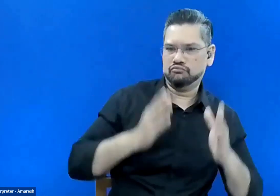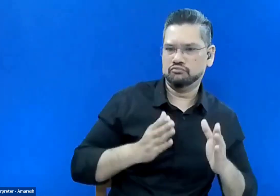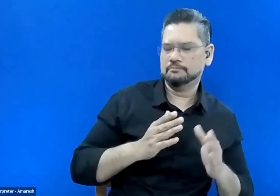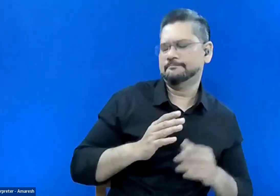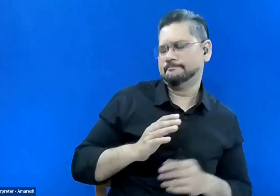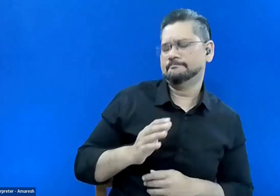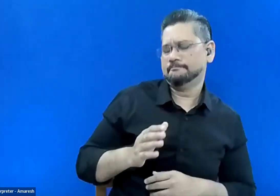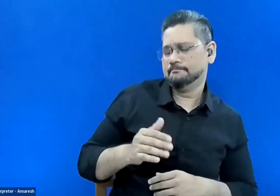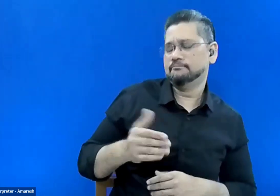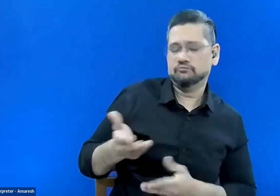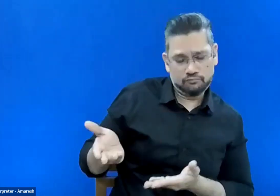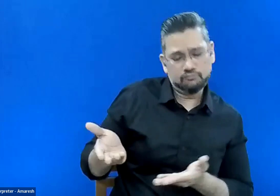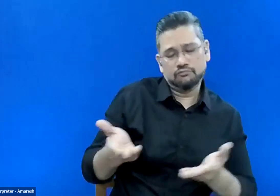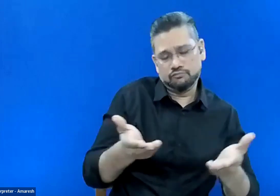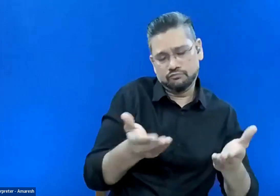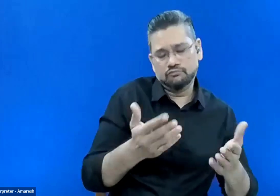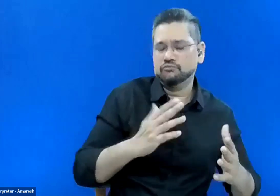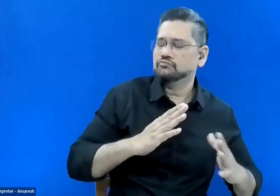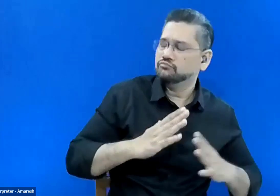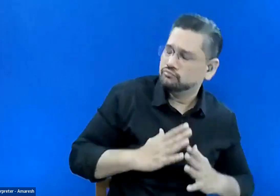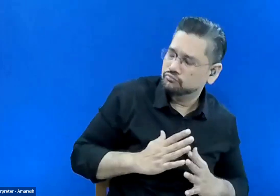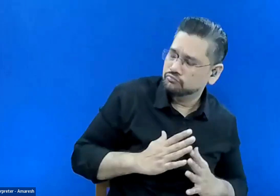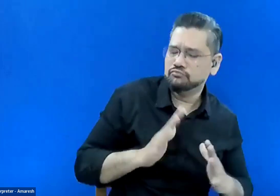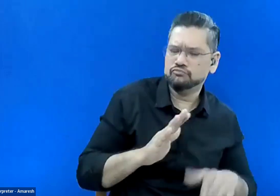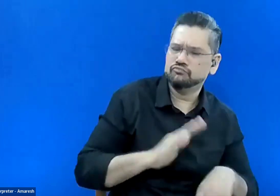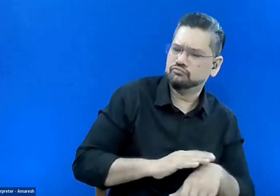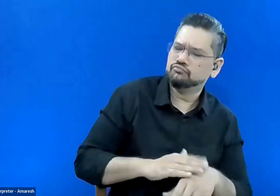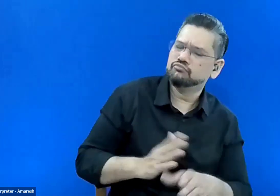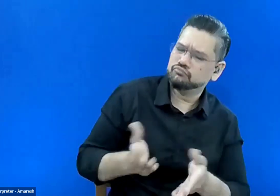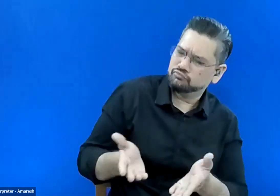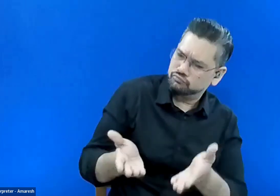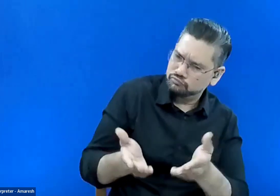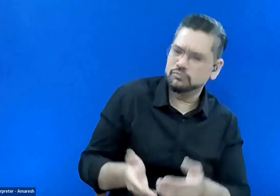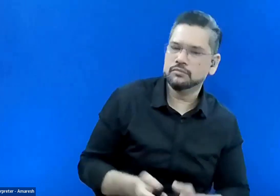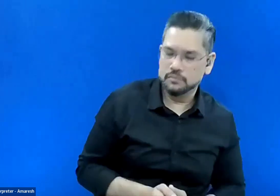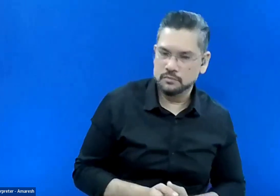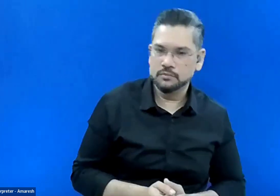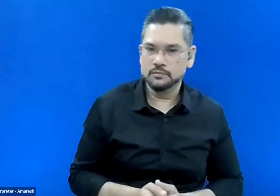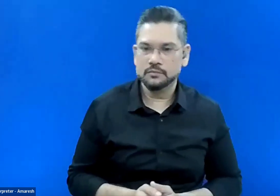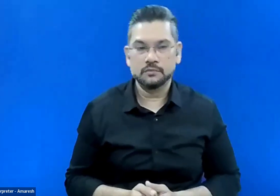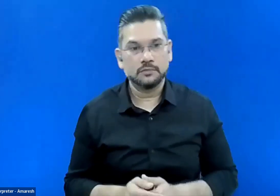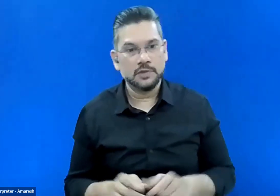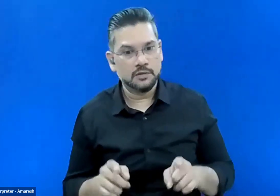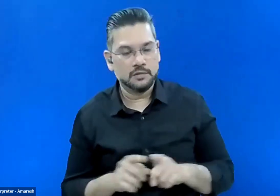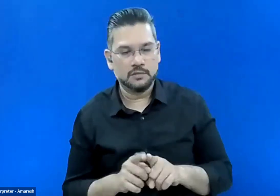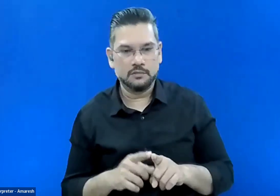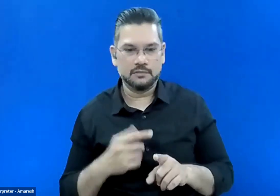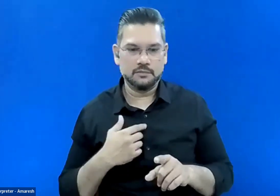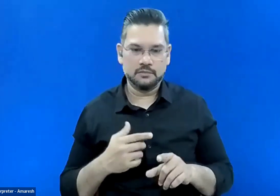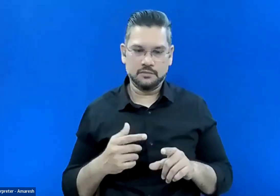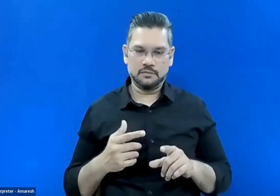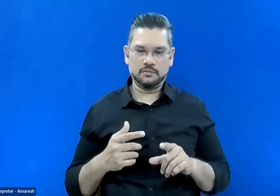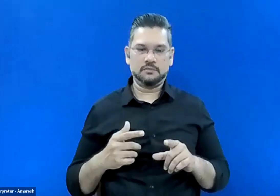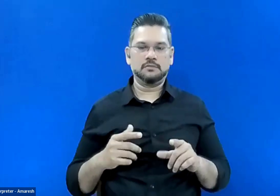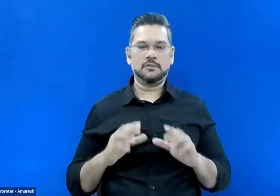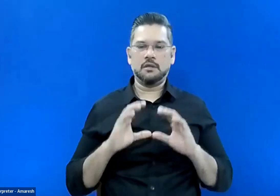take your time as you need," something like that. And even during in the class, when I don't have any mood to